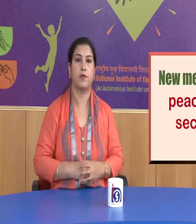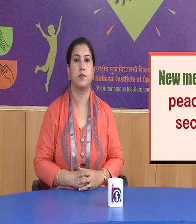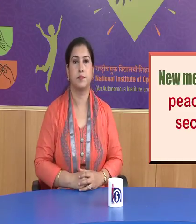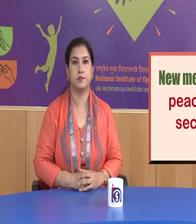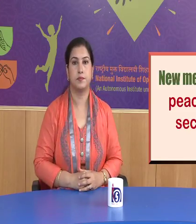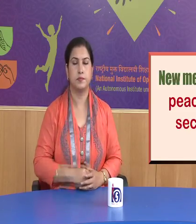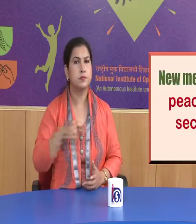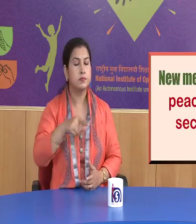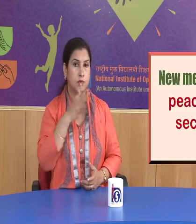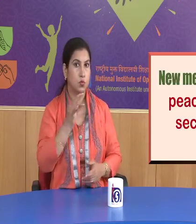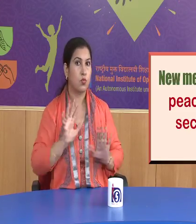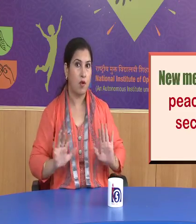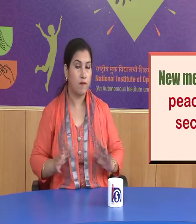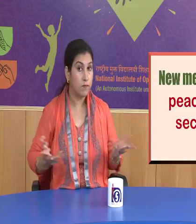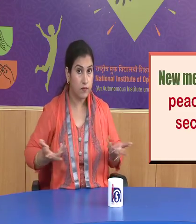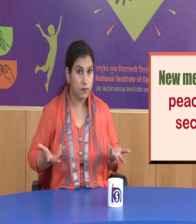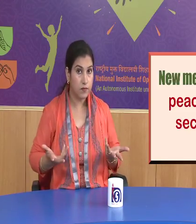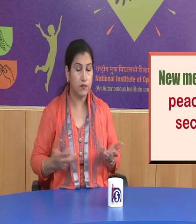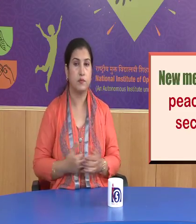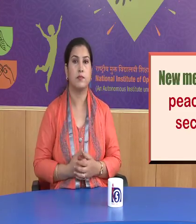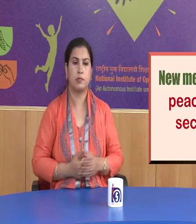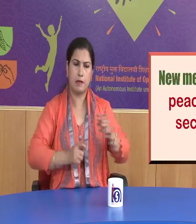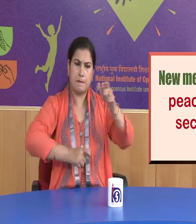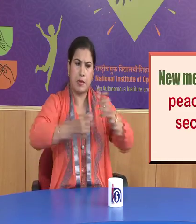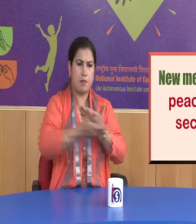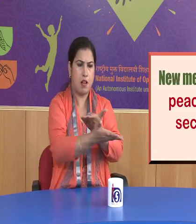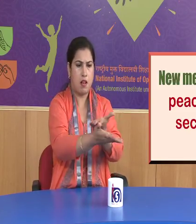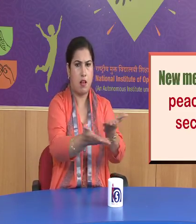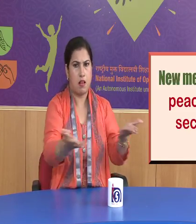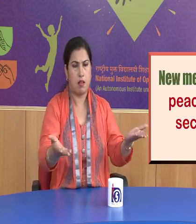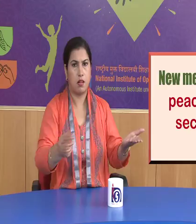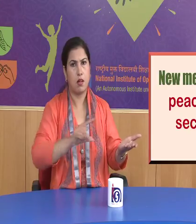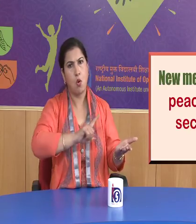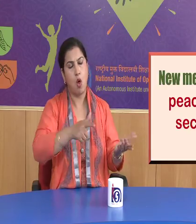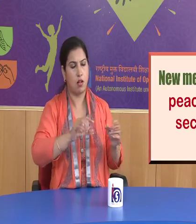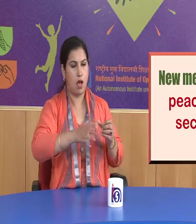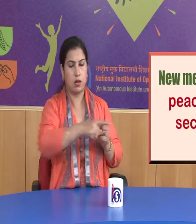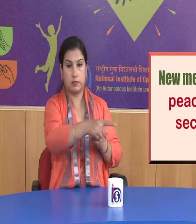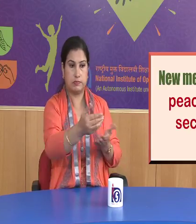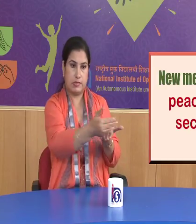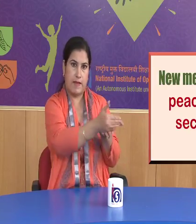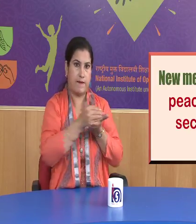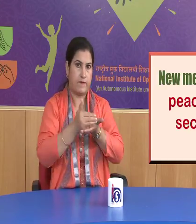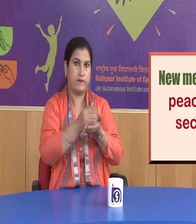It is true that people of every country should be safe and secure.